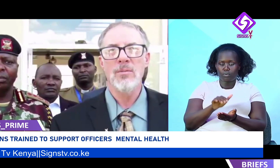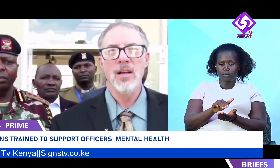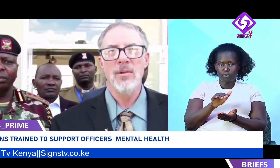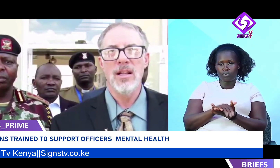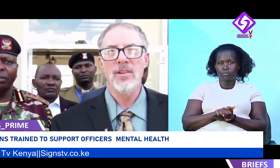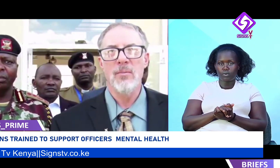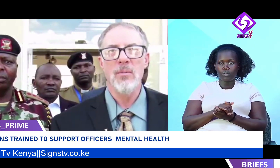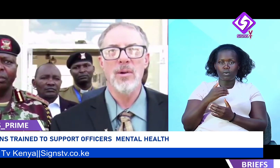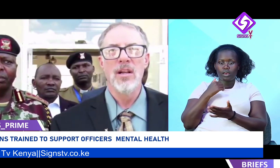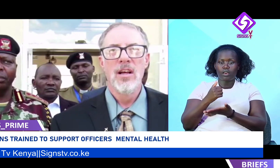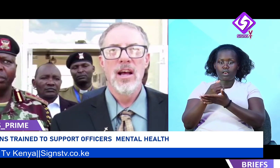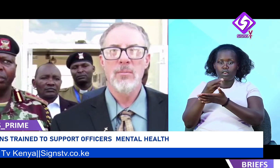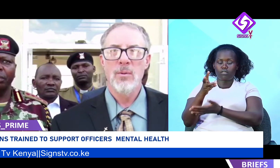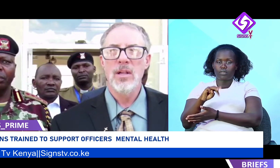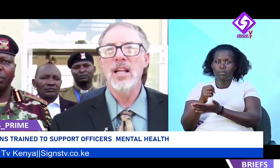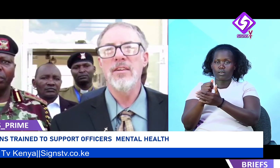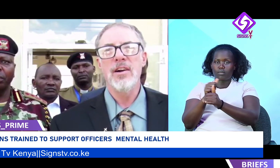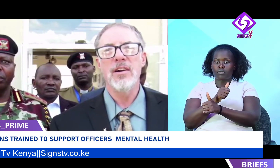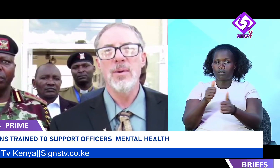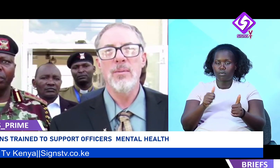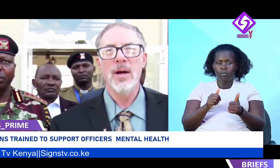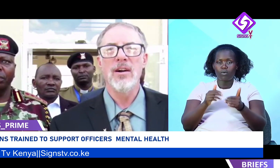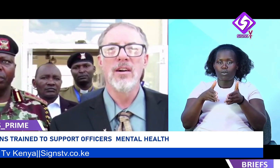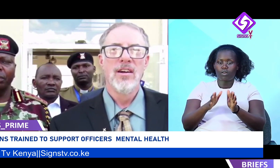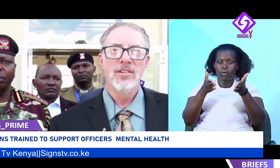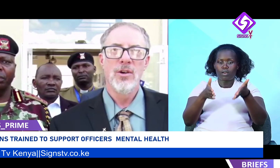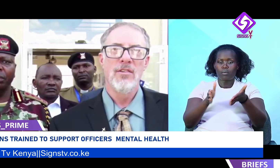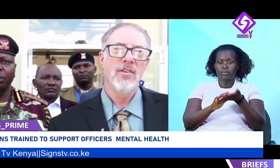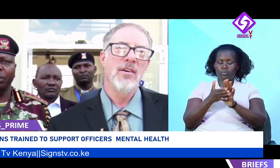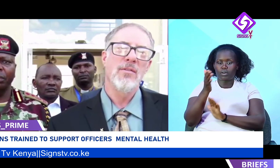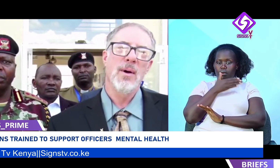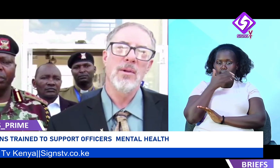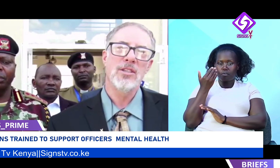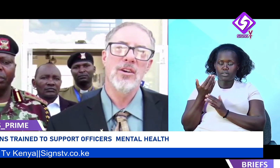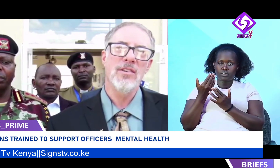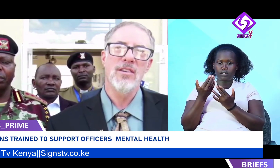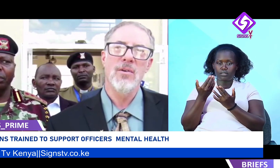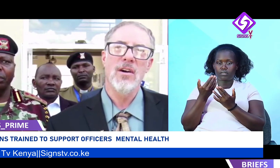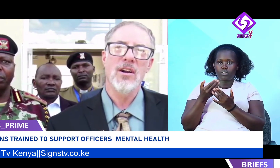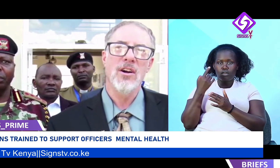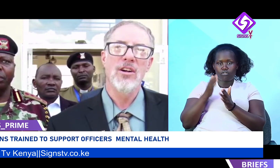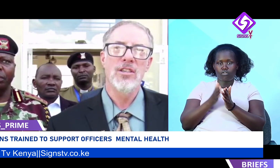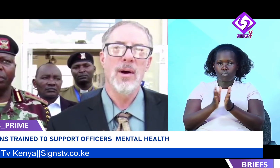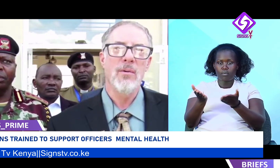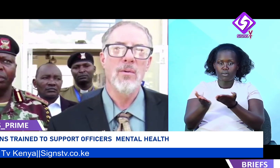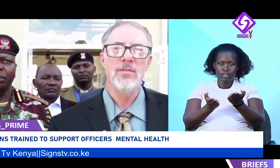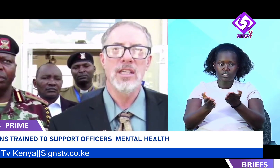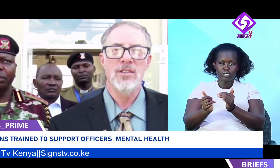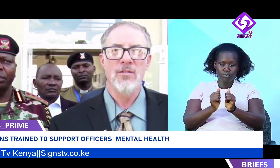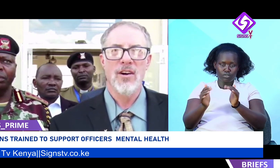them and lift them up and help them when they leave here to be better suited for public service, and we're encouraged by what we've seen so far.